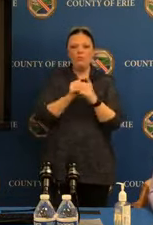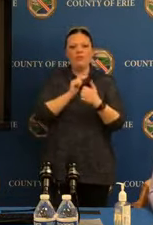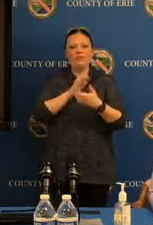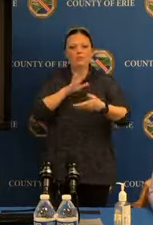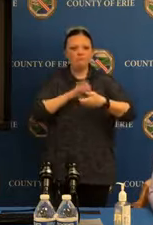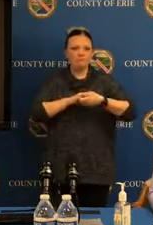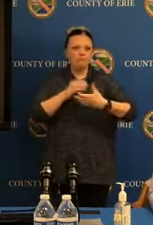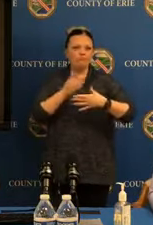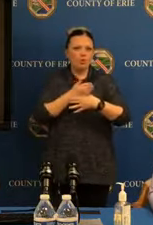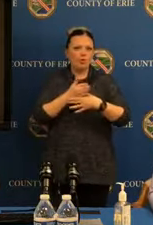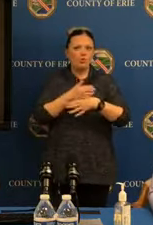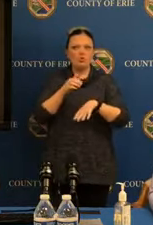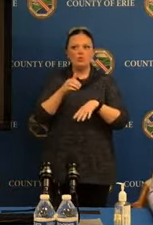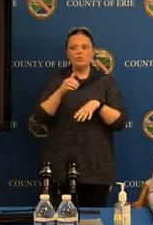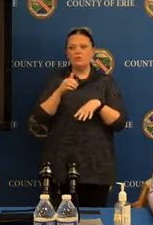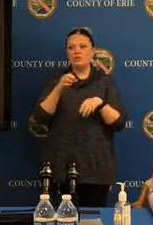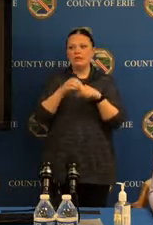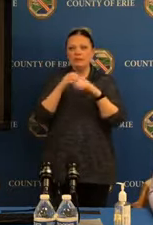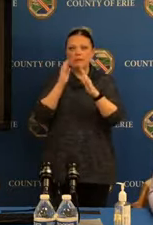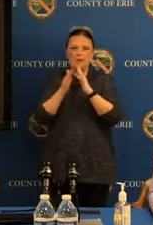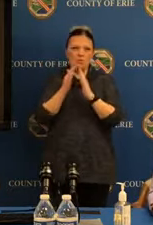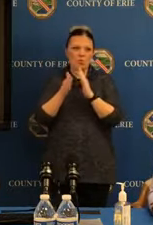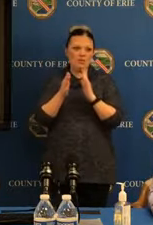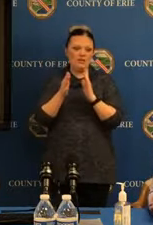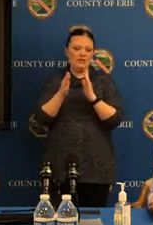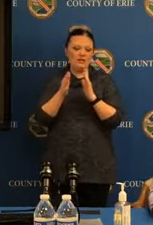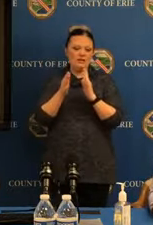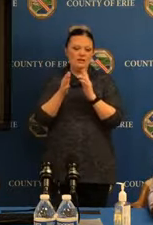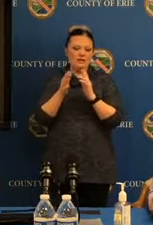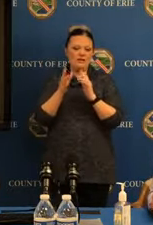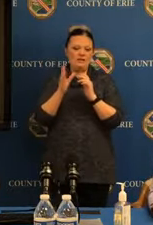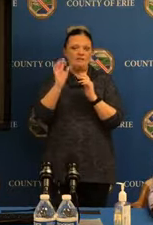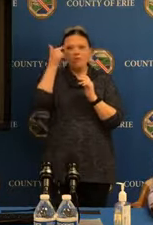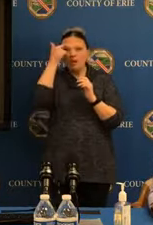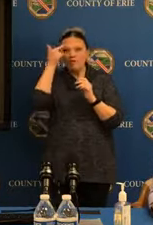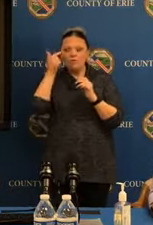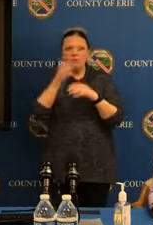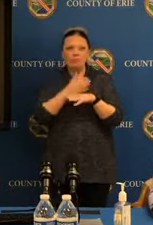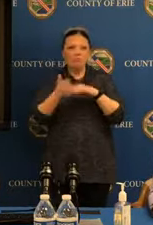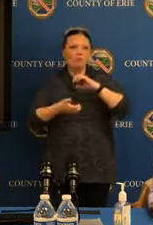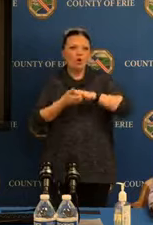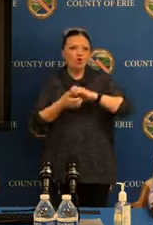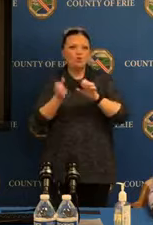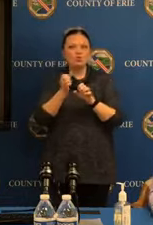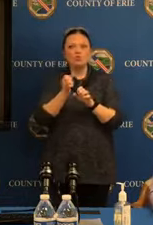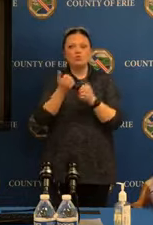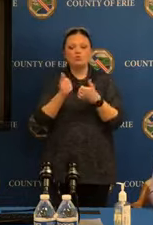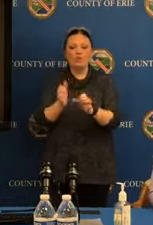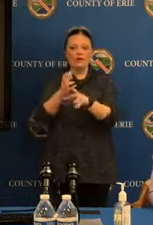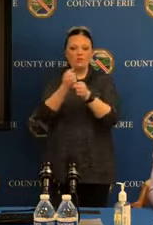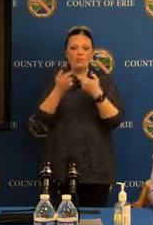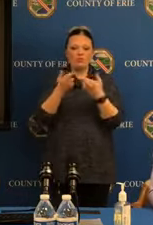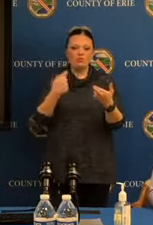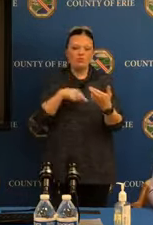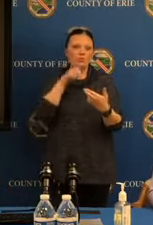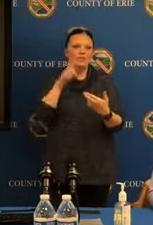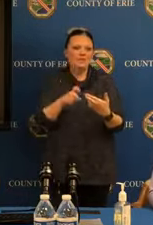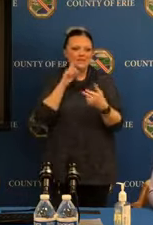partners in the communities, just to in our government partners to try to get the resources we need